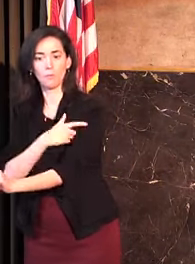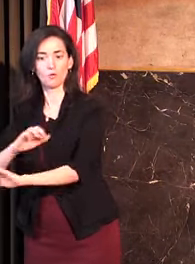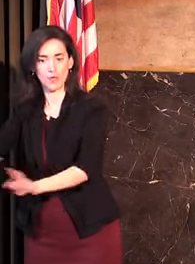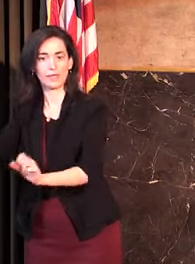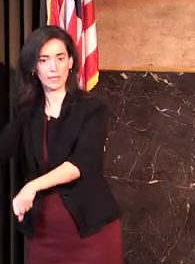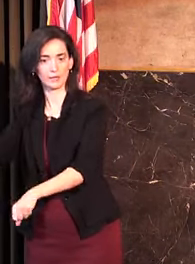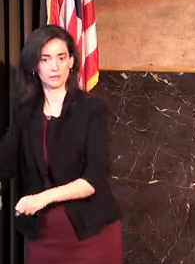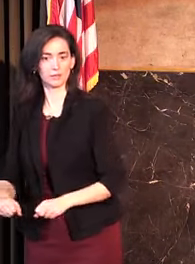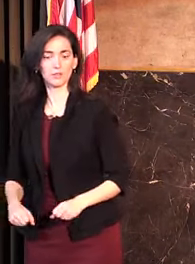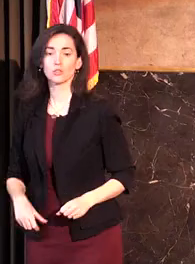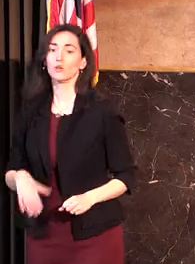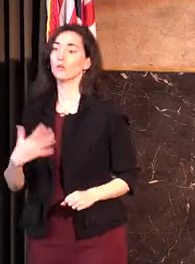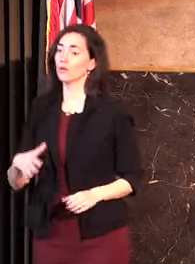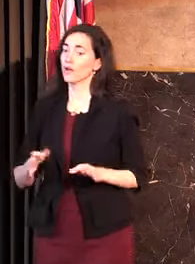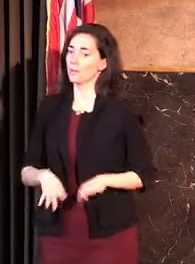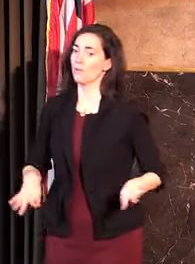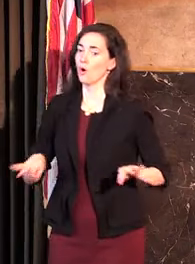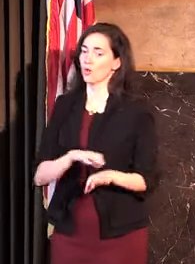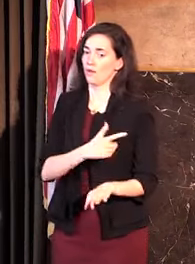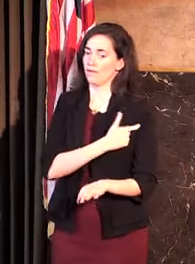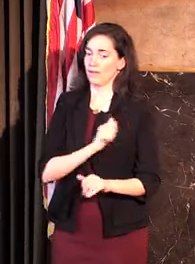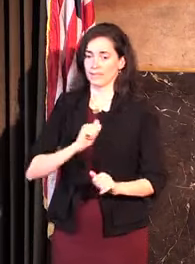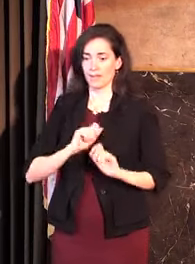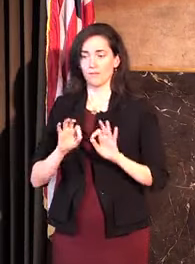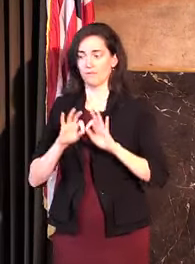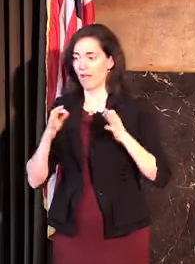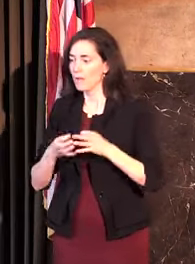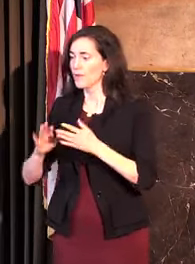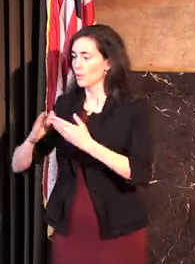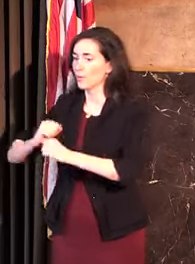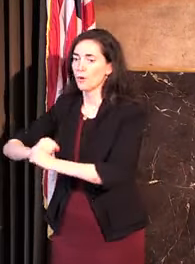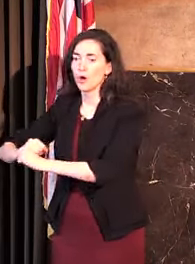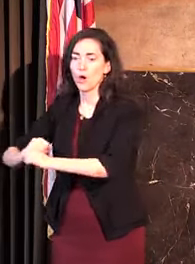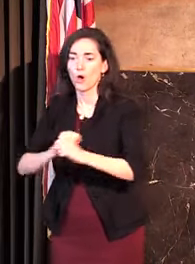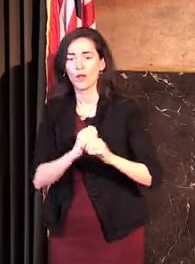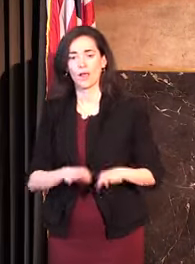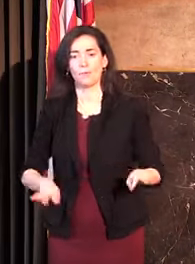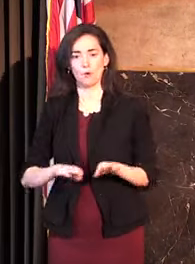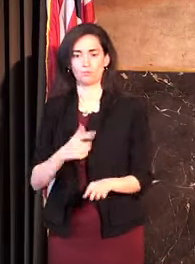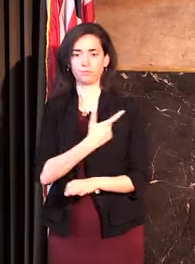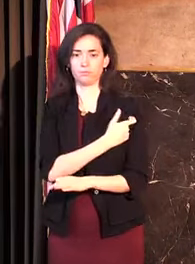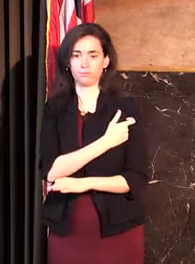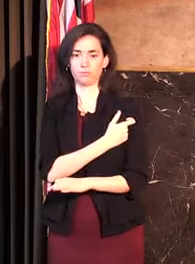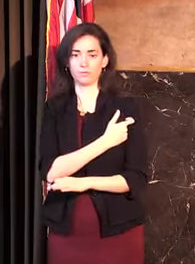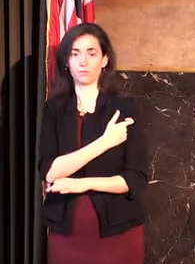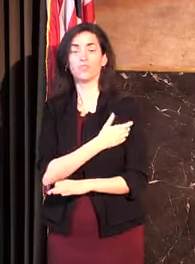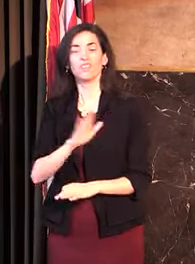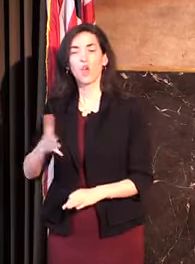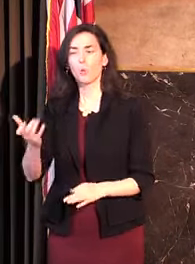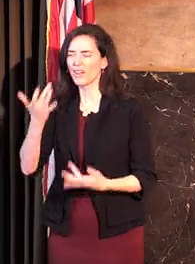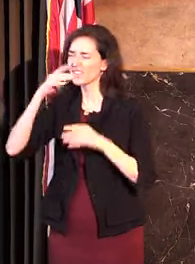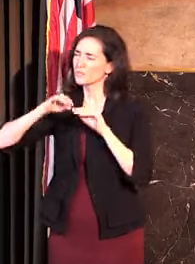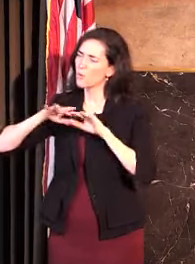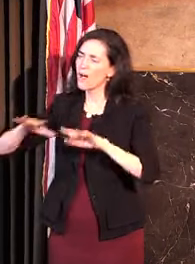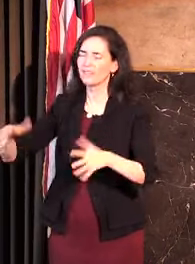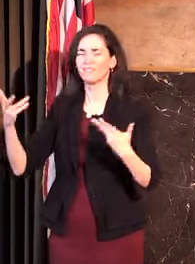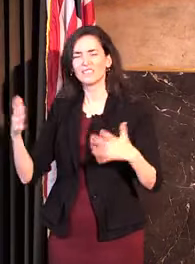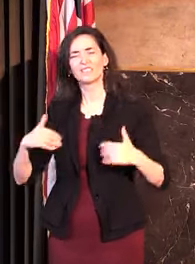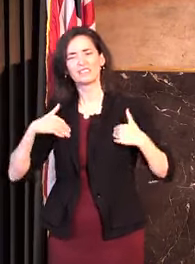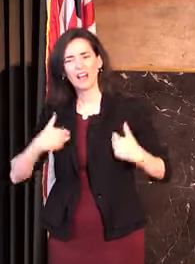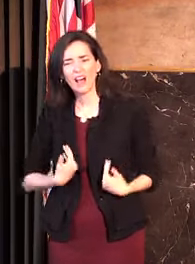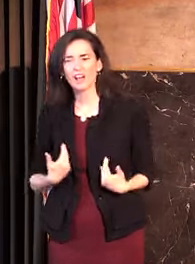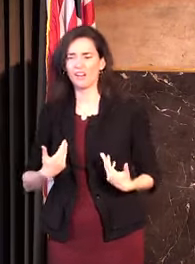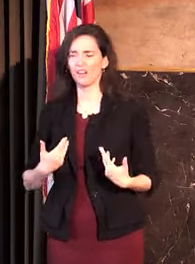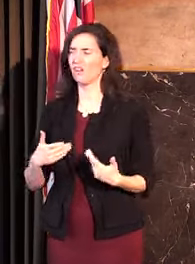critically important if you want to protect yourself and your family and the community. And really, that's the way out of this pandemic, with the